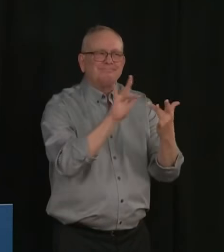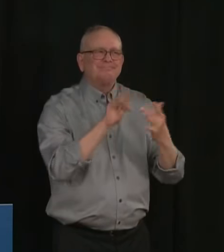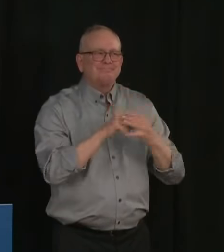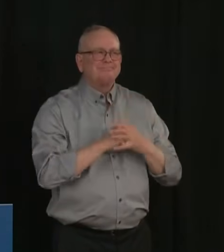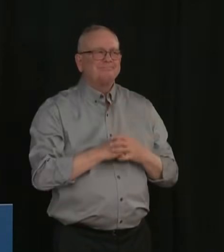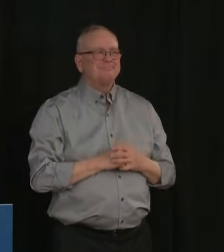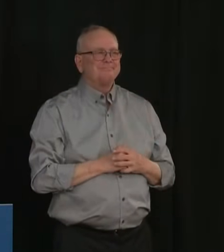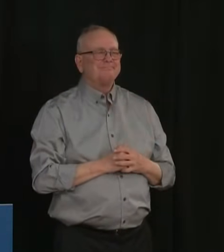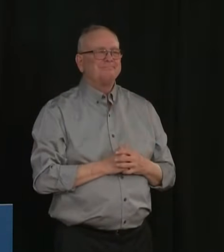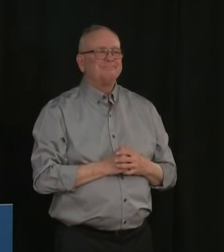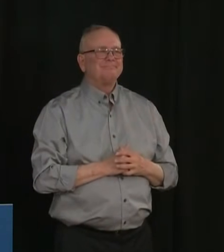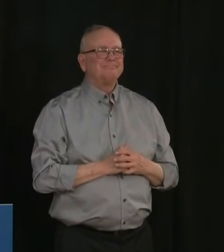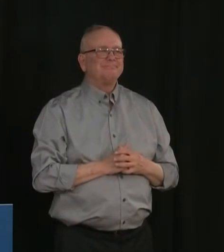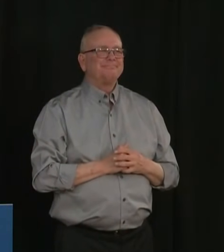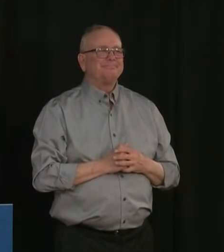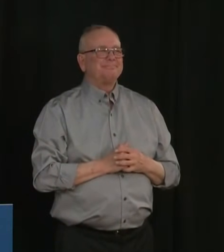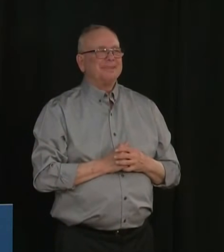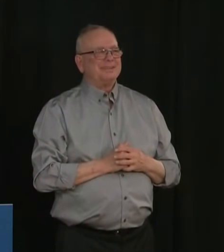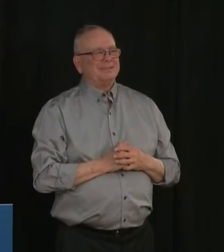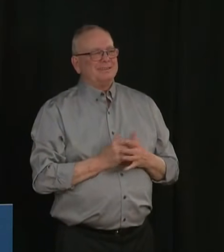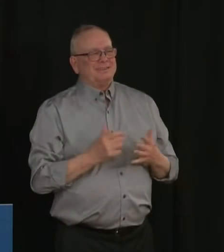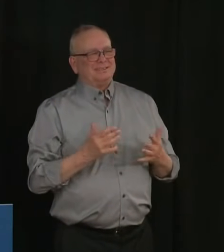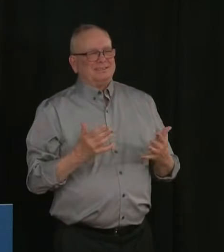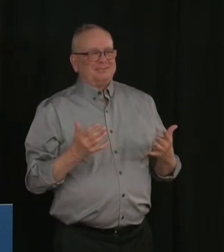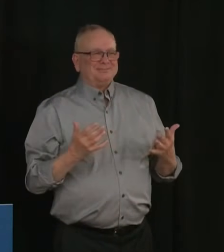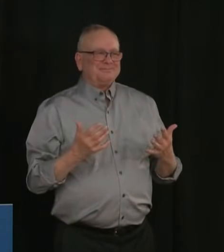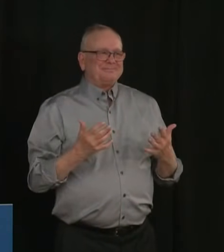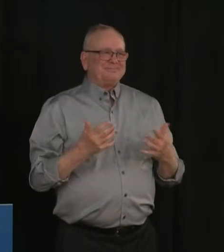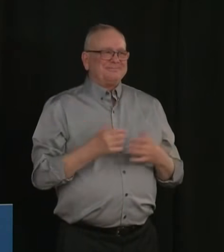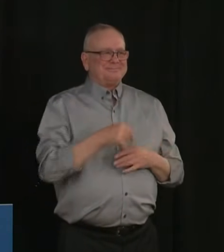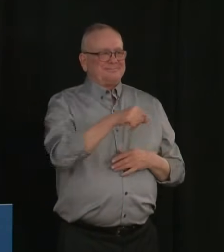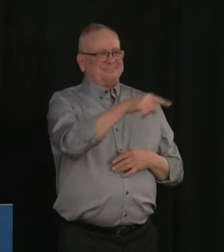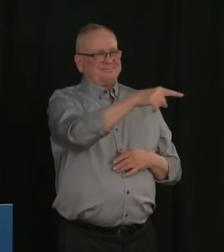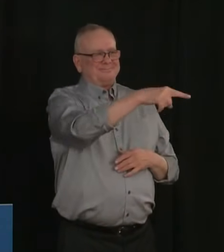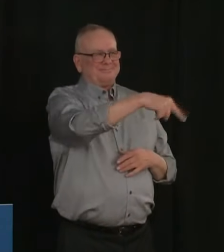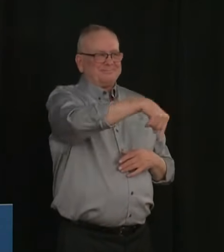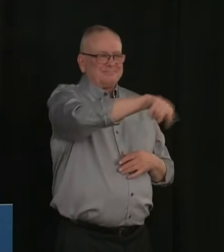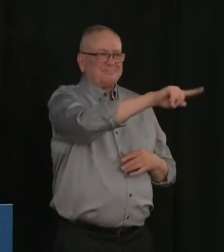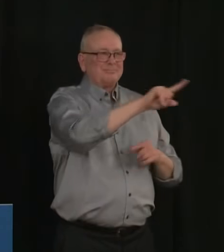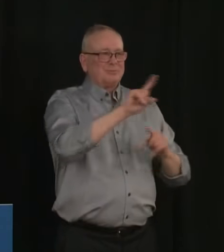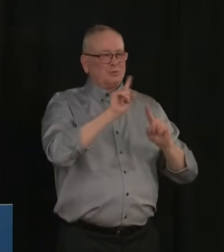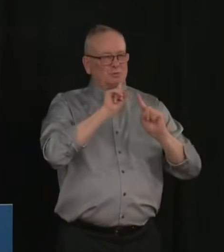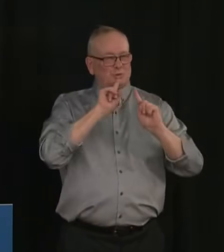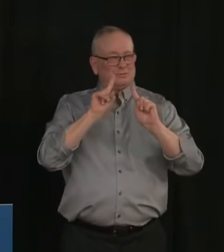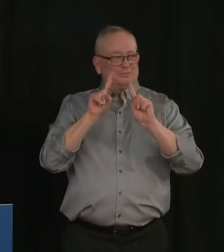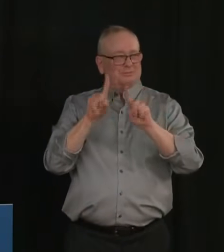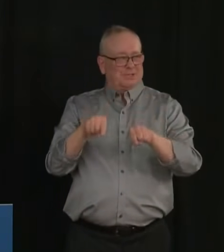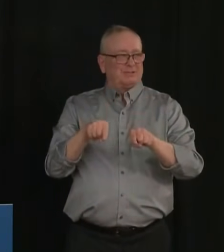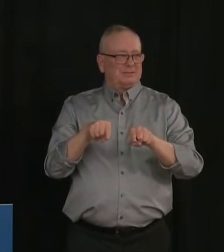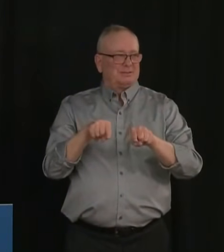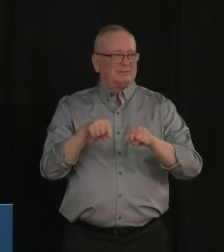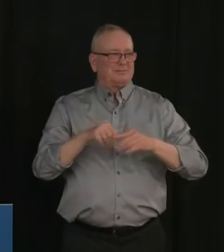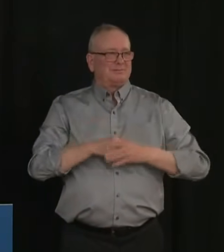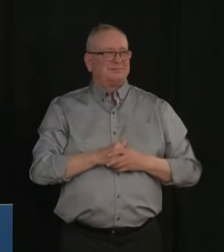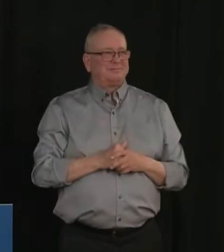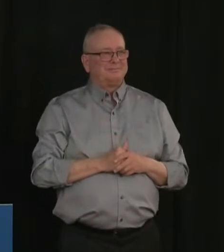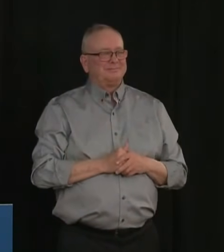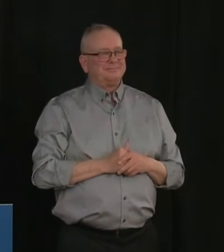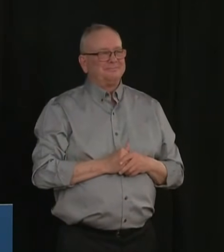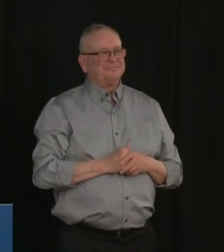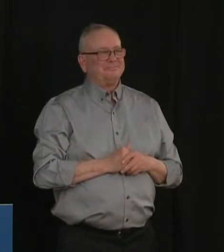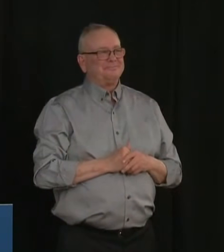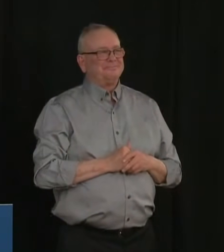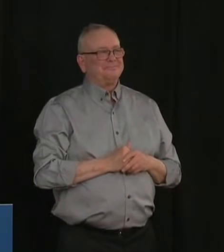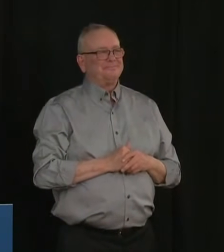to the response to what we will see in the coming days and weeks. What I would say to those